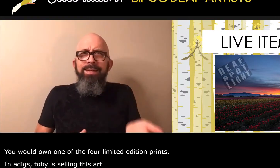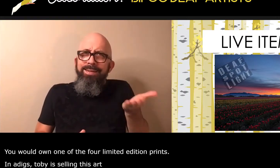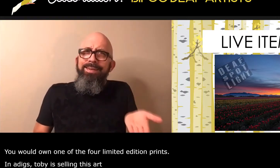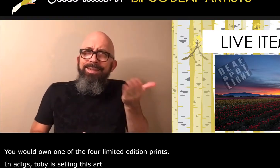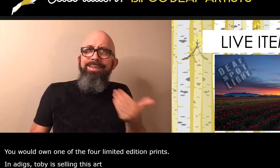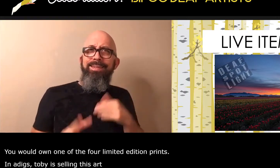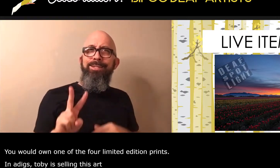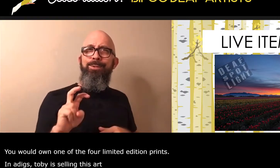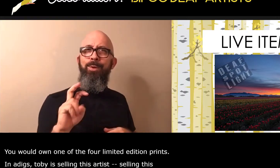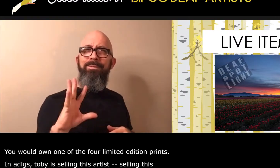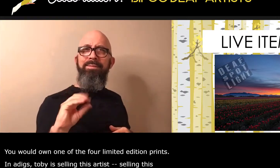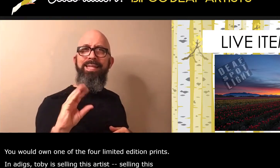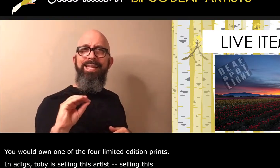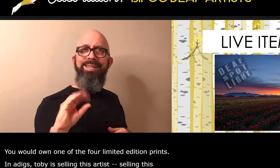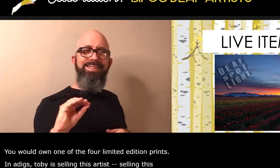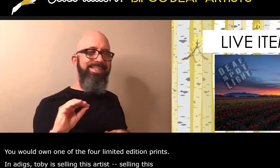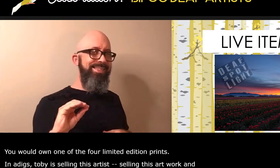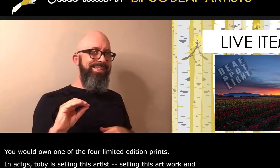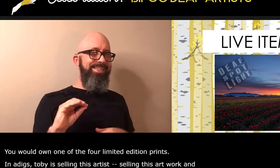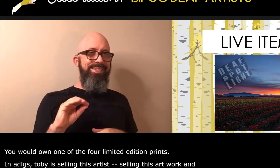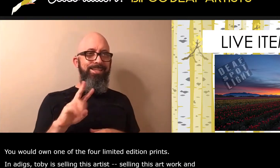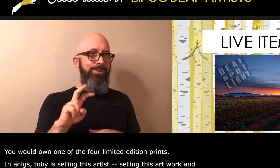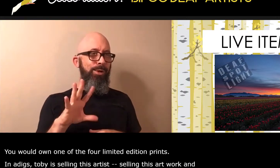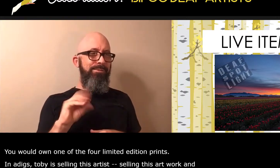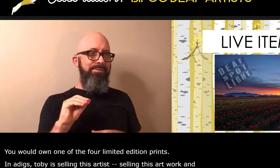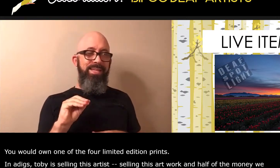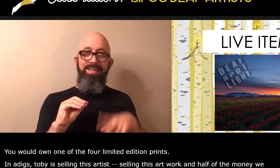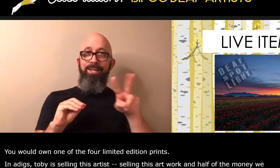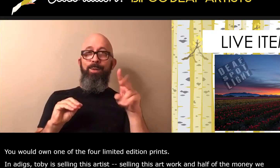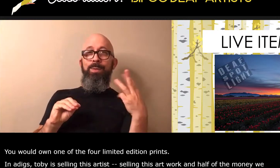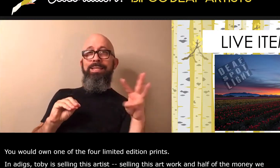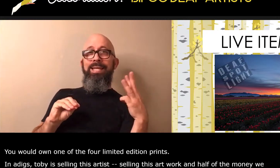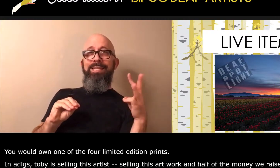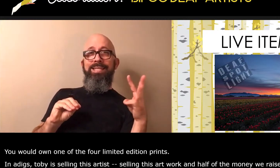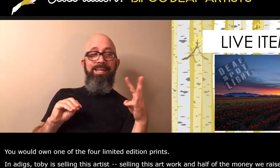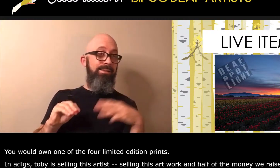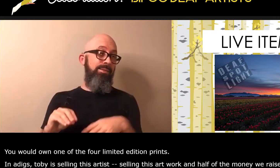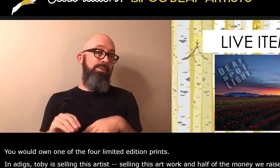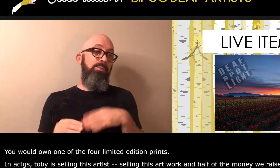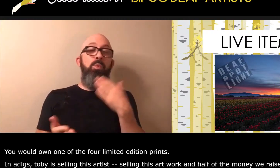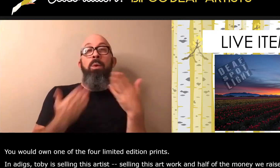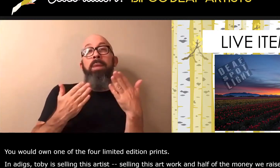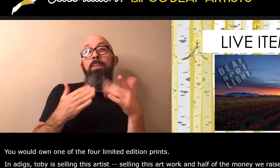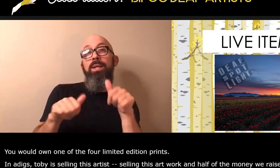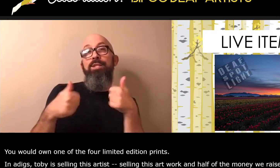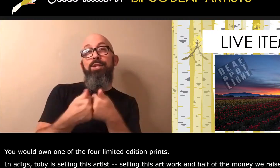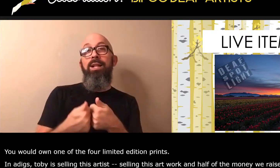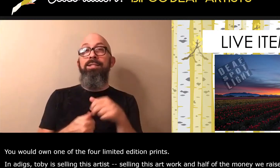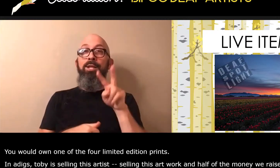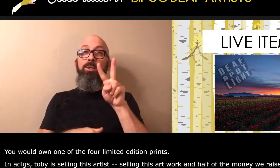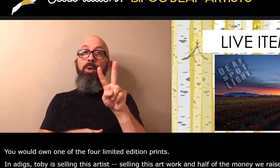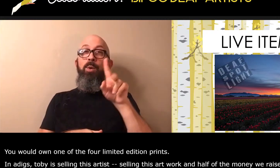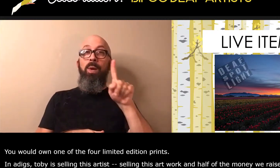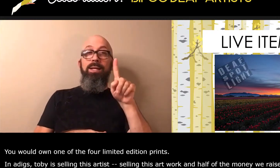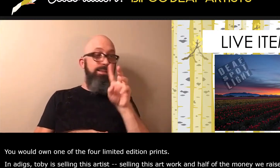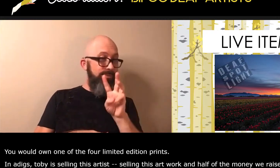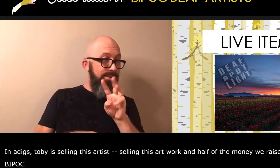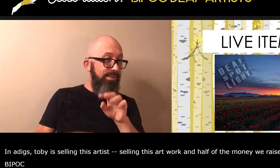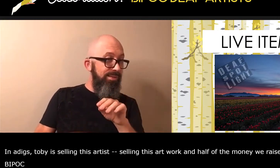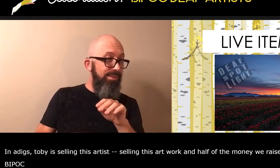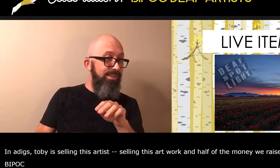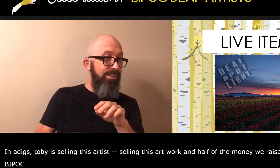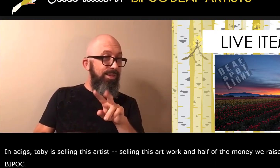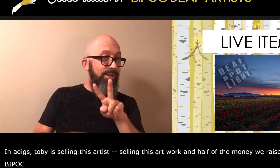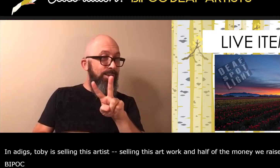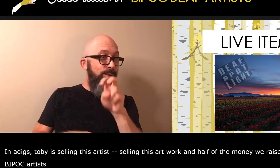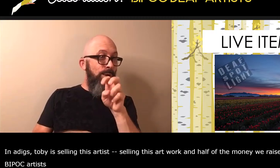artwork, and half of the money we raise will be going to our BIPOC artists. So half of the money will be sent to the artists. So maybe